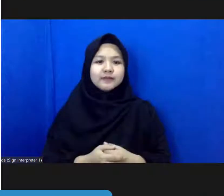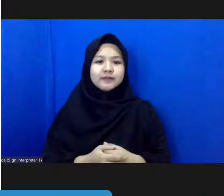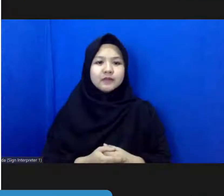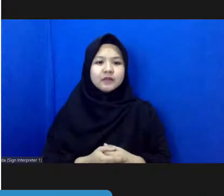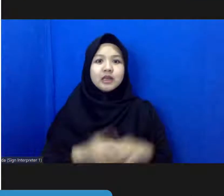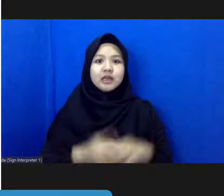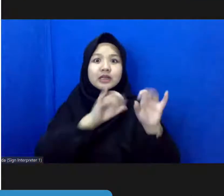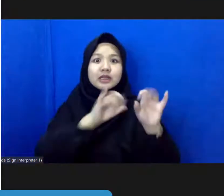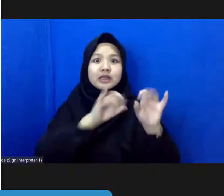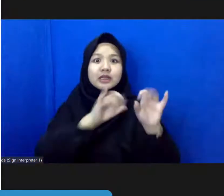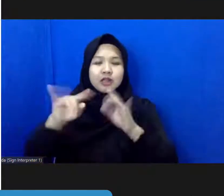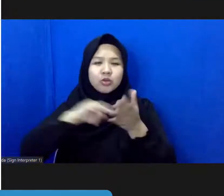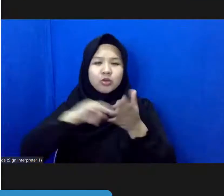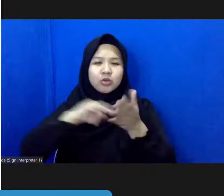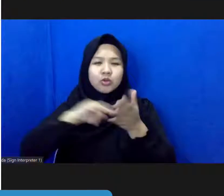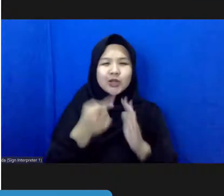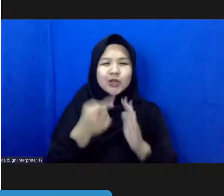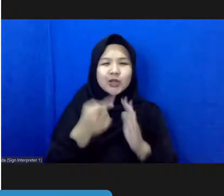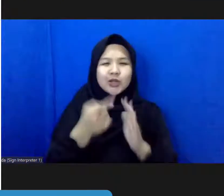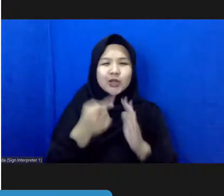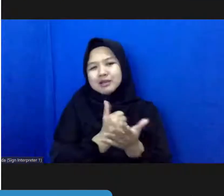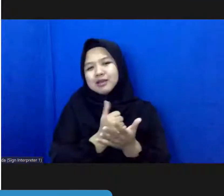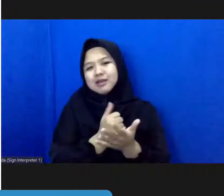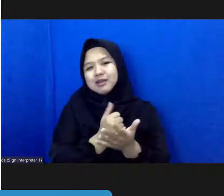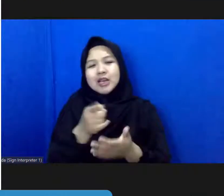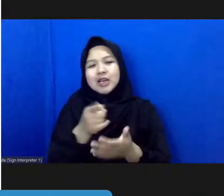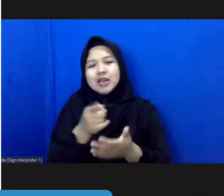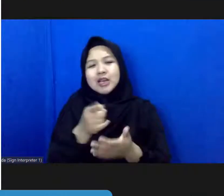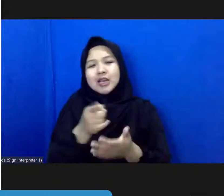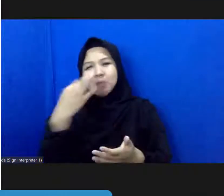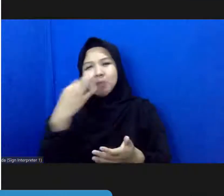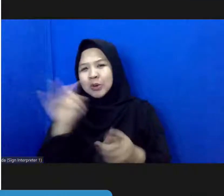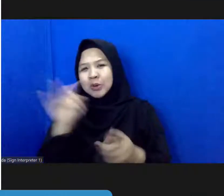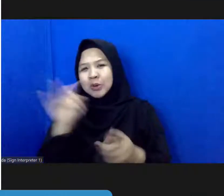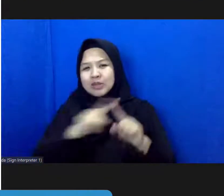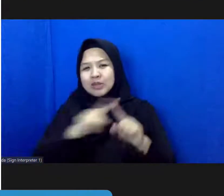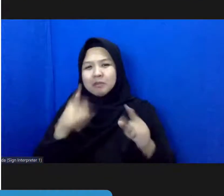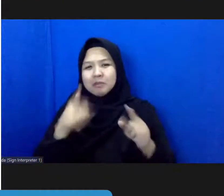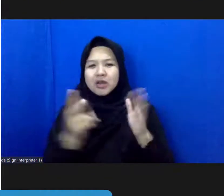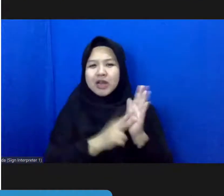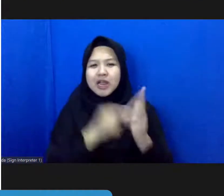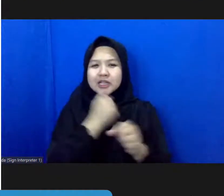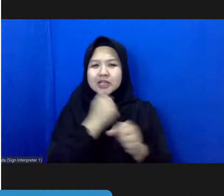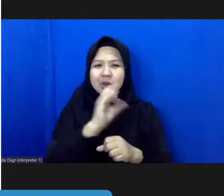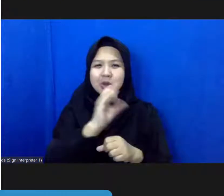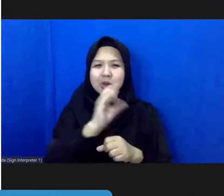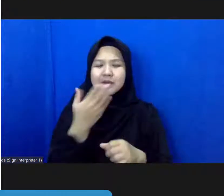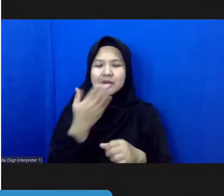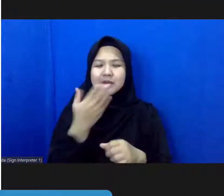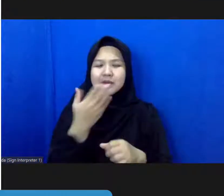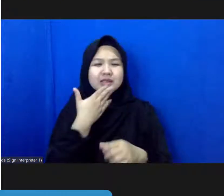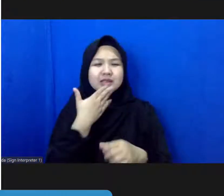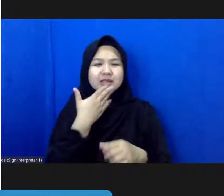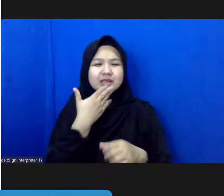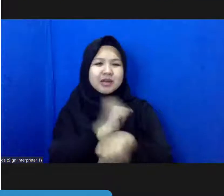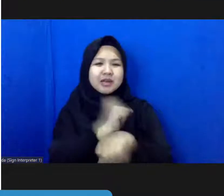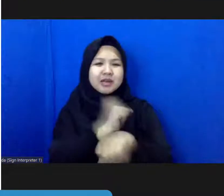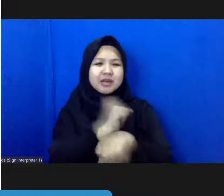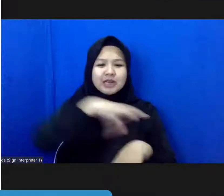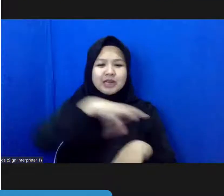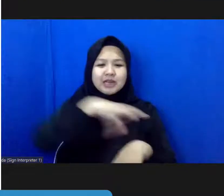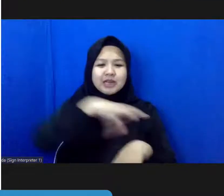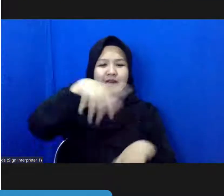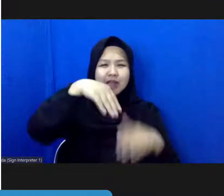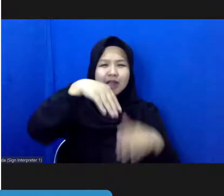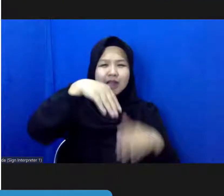new thing. It is not a new thing, but sometimes, you know, like as NGO, especially we work in a remote area most of the time, we said like,